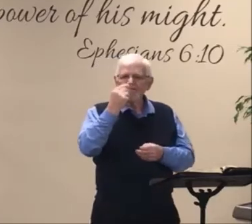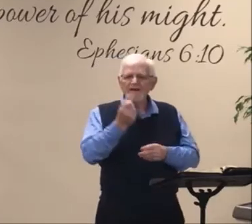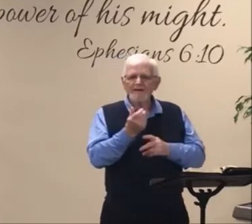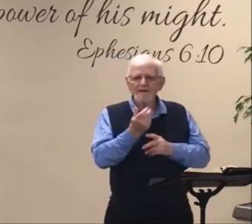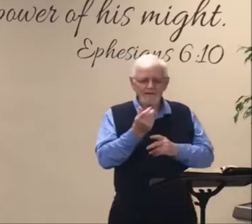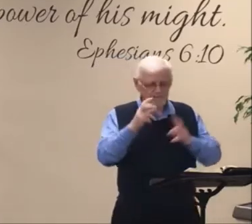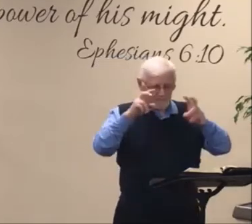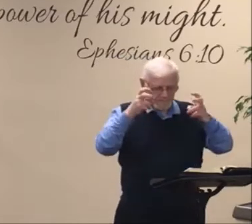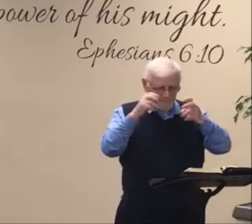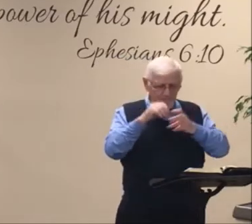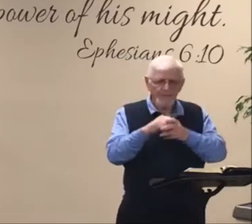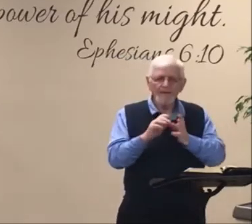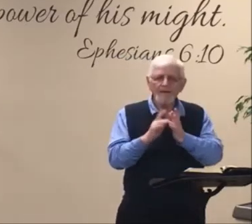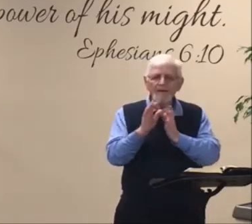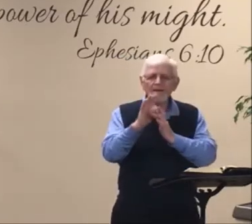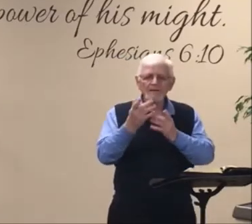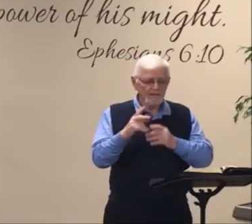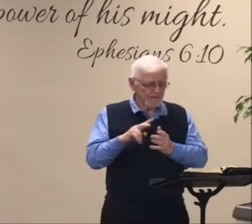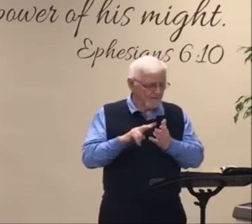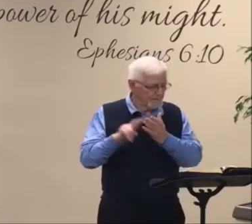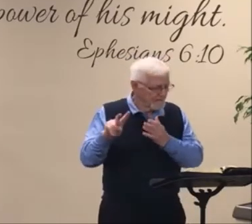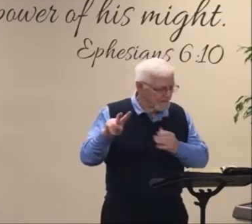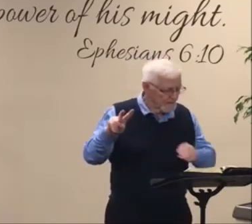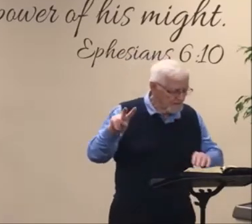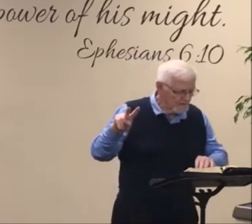passages in the entire Bible, look down at verse 21.